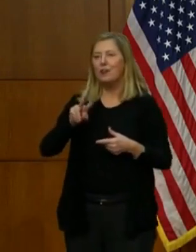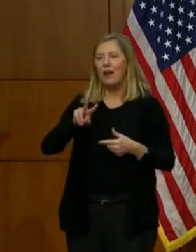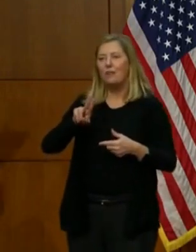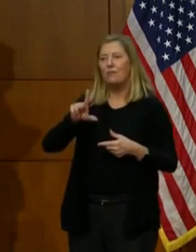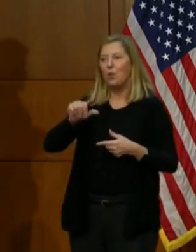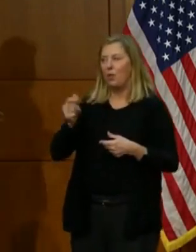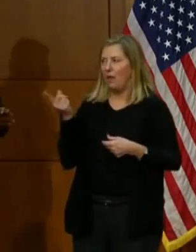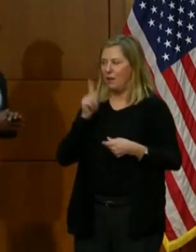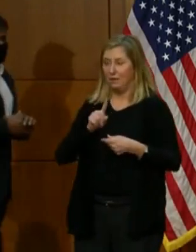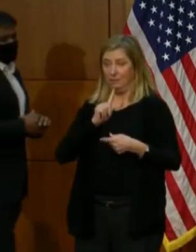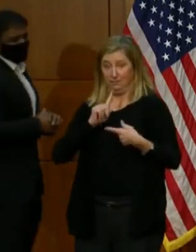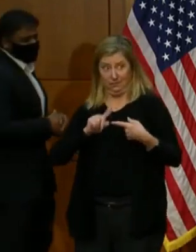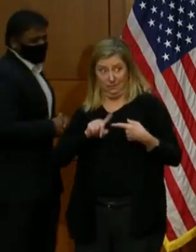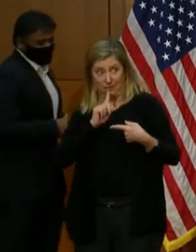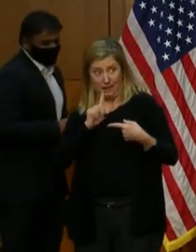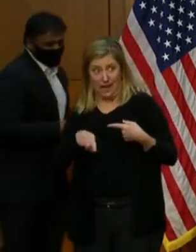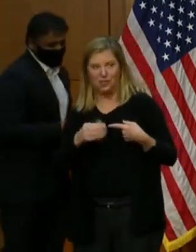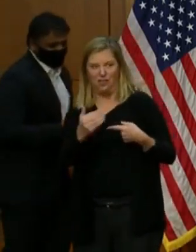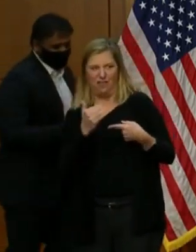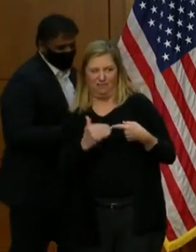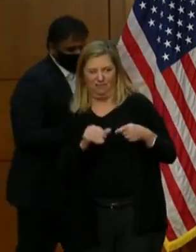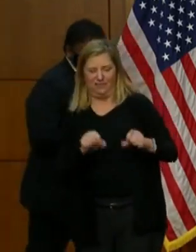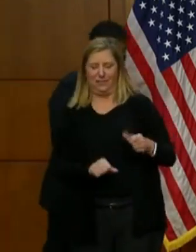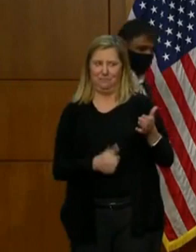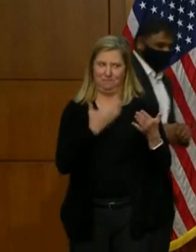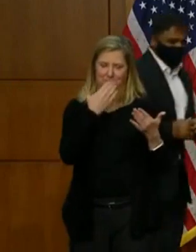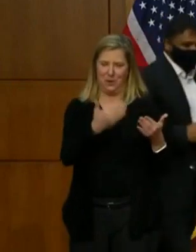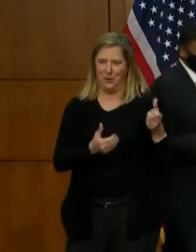Avula answer that, and then we'll go to the next question. But thank you.